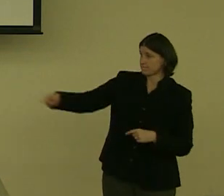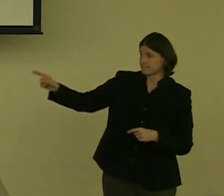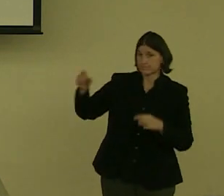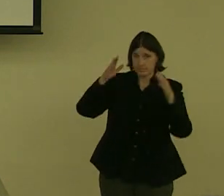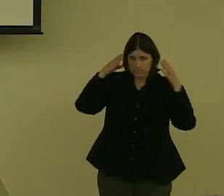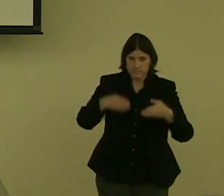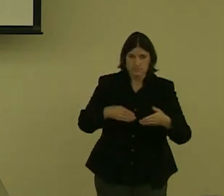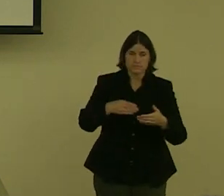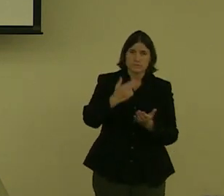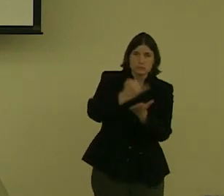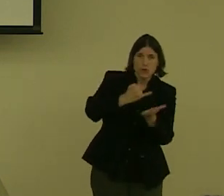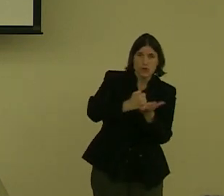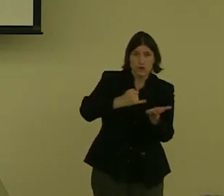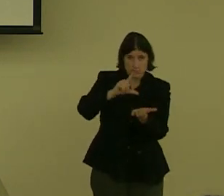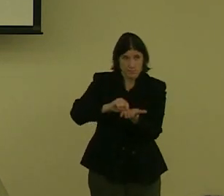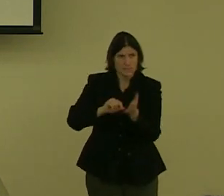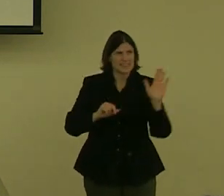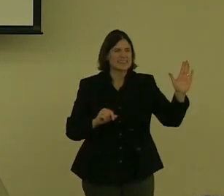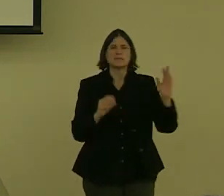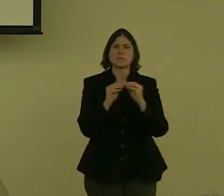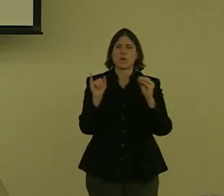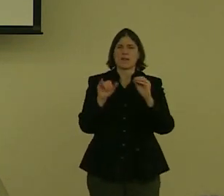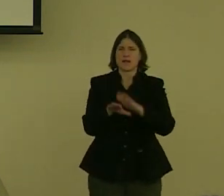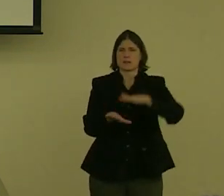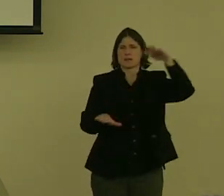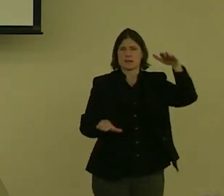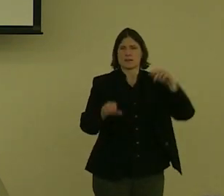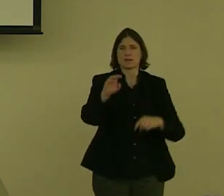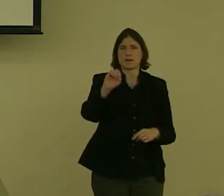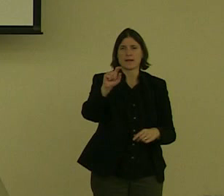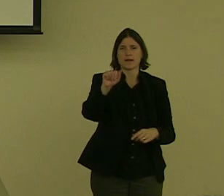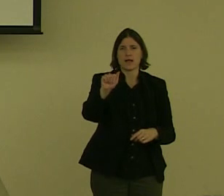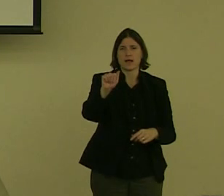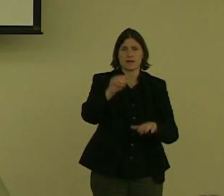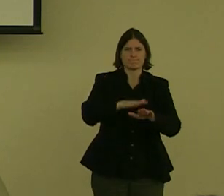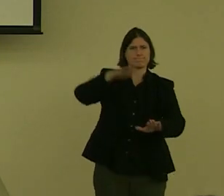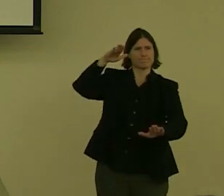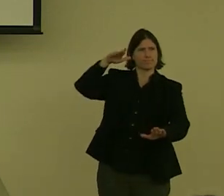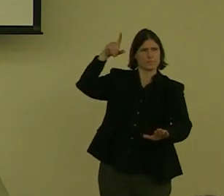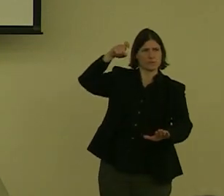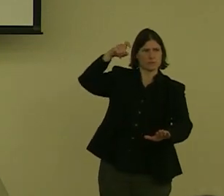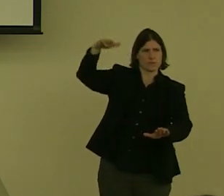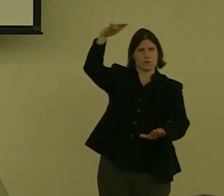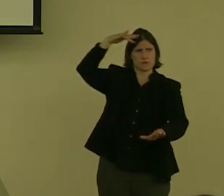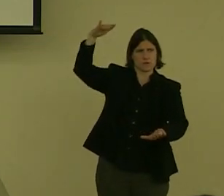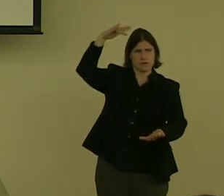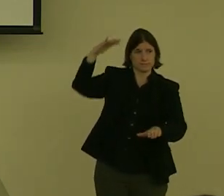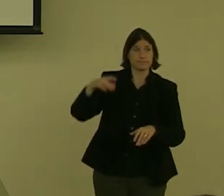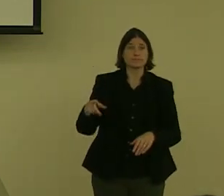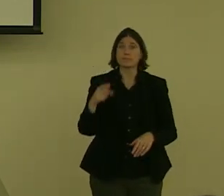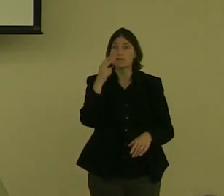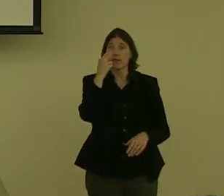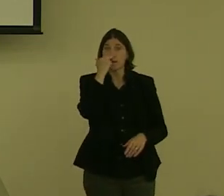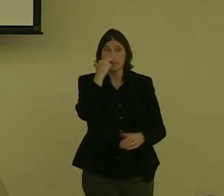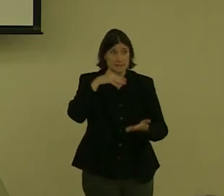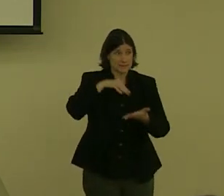just general perception, like the legitimacy of itself. Sure. So as it becomes increasingly